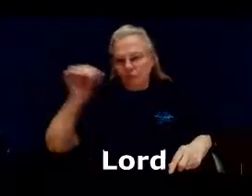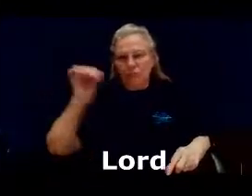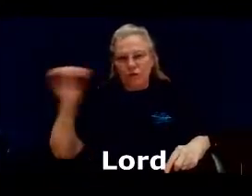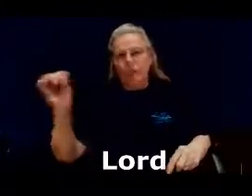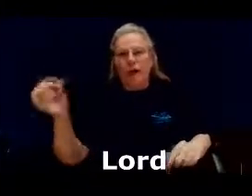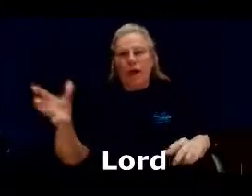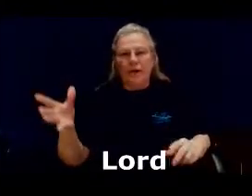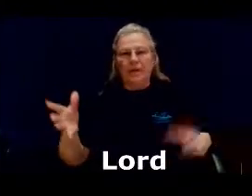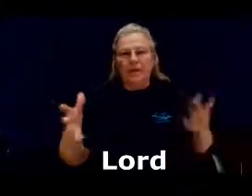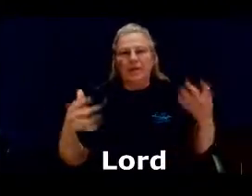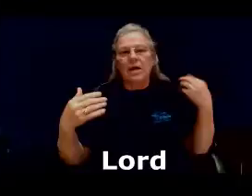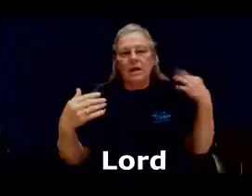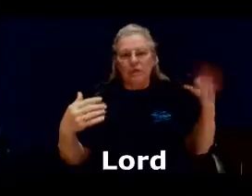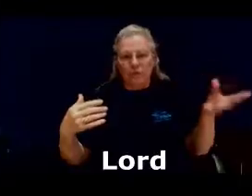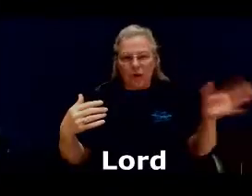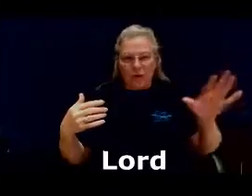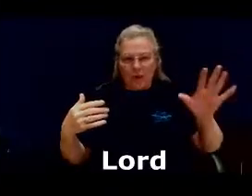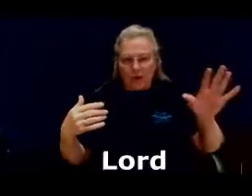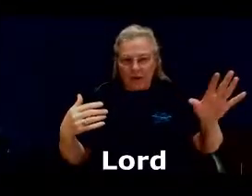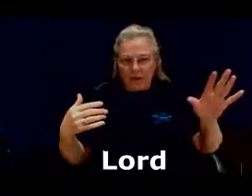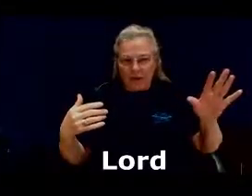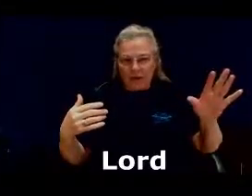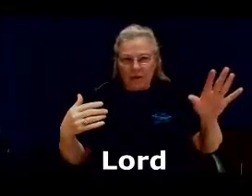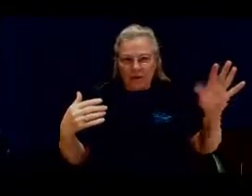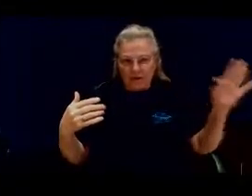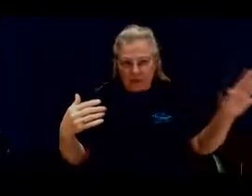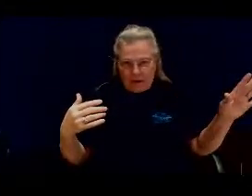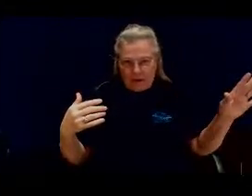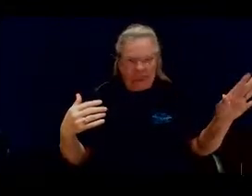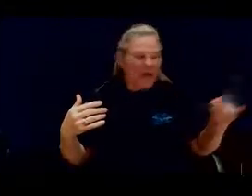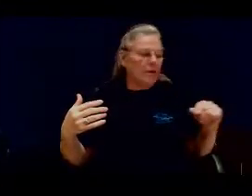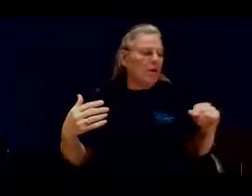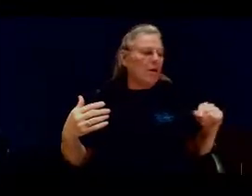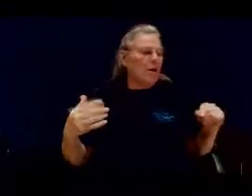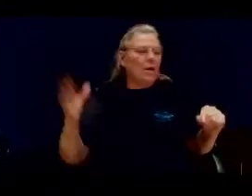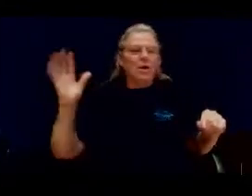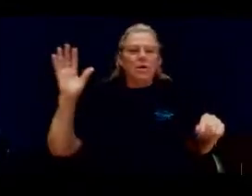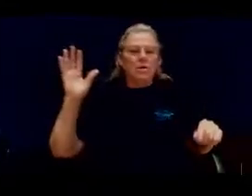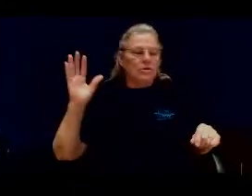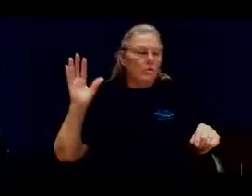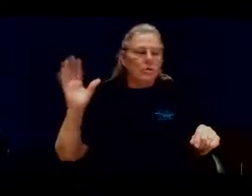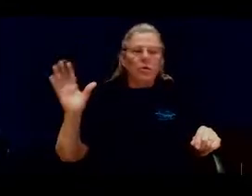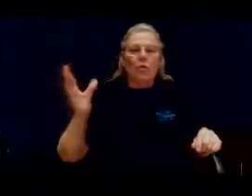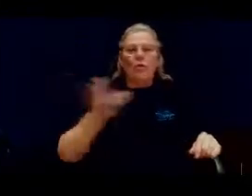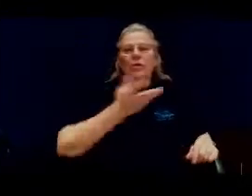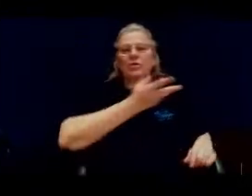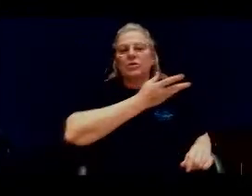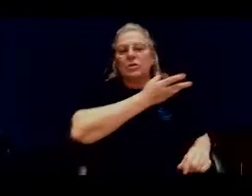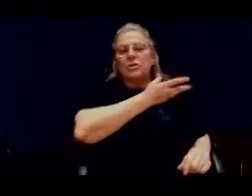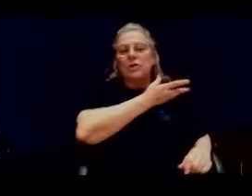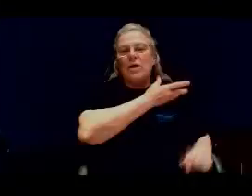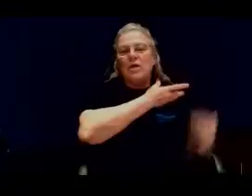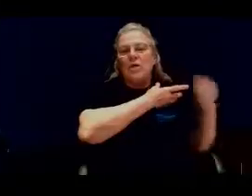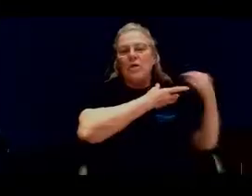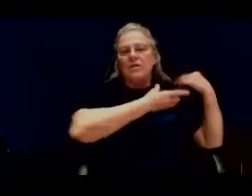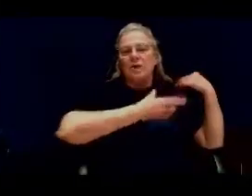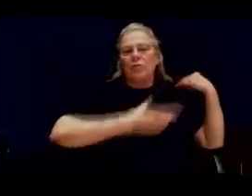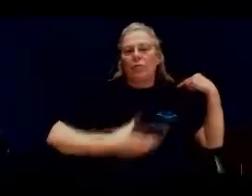most to write and things. Your non-dominant hand is the other hand. So Lord starts across a